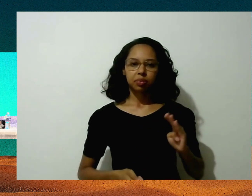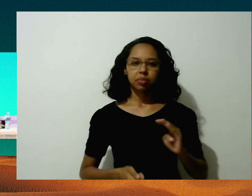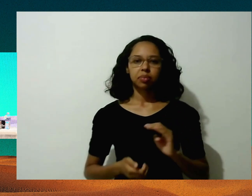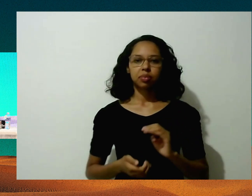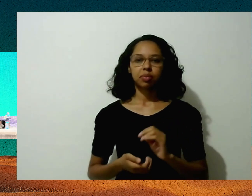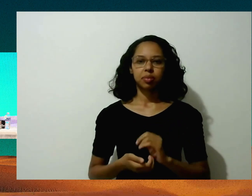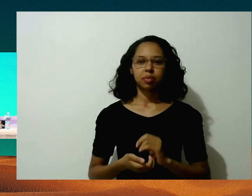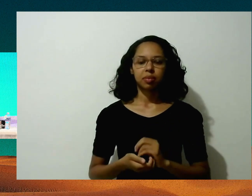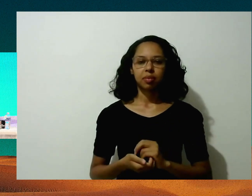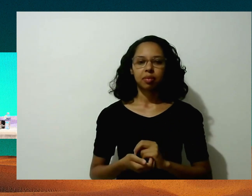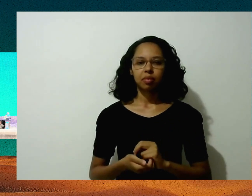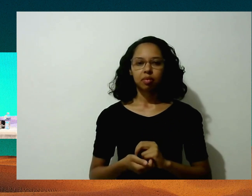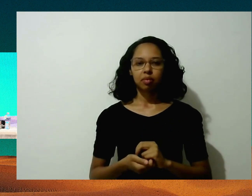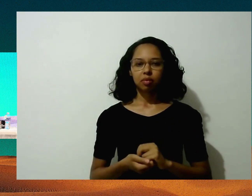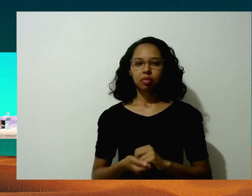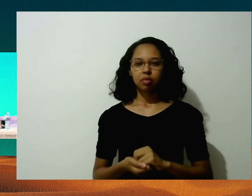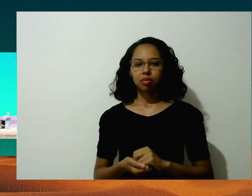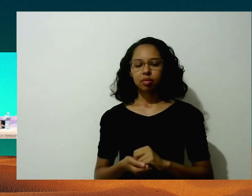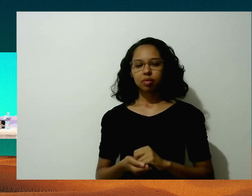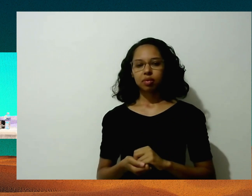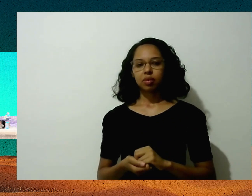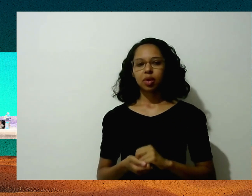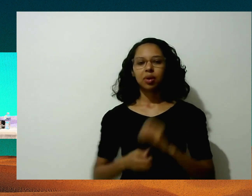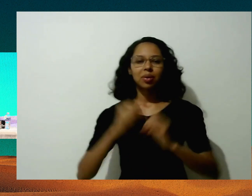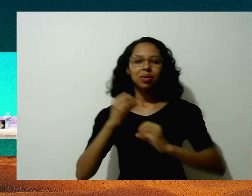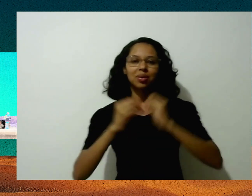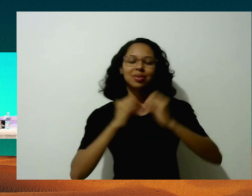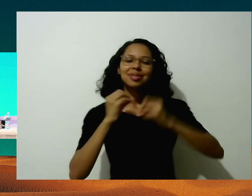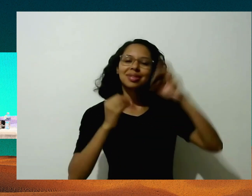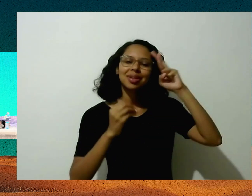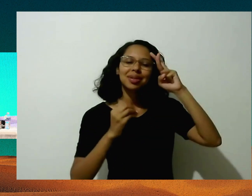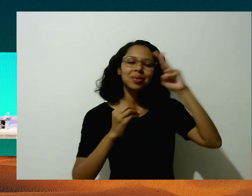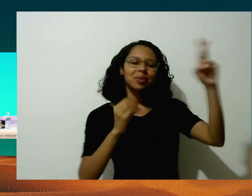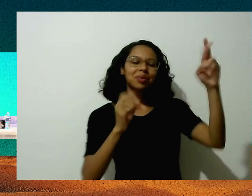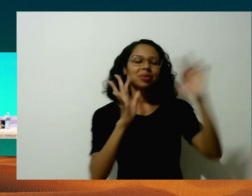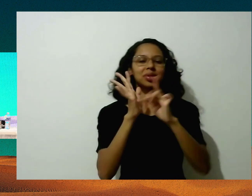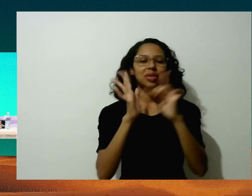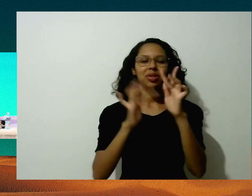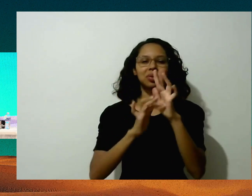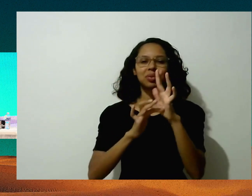Hebrews. Ó Senhor Jesus. Oh Lord Jesus.